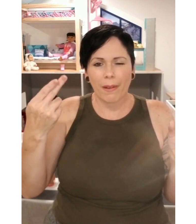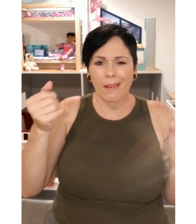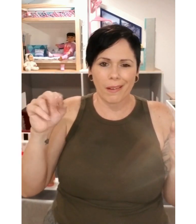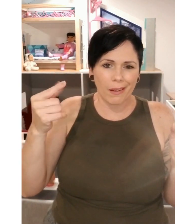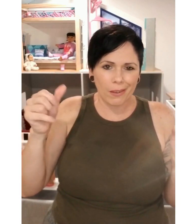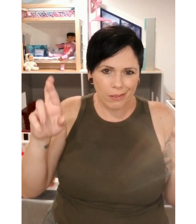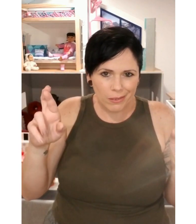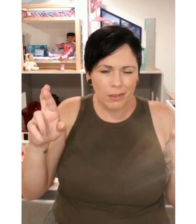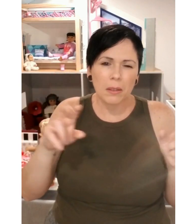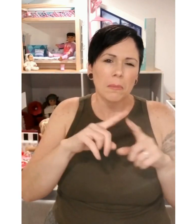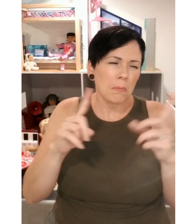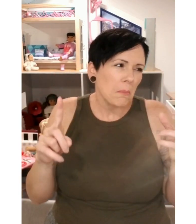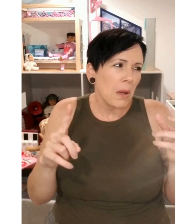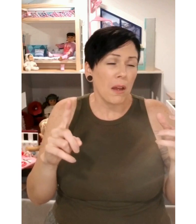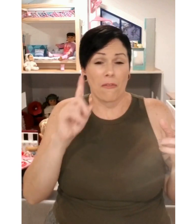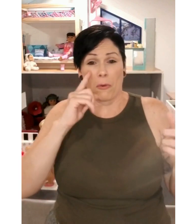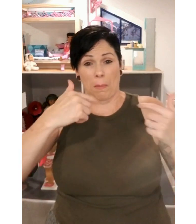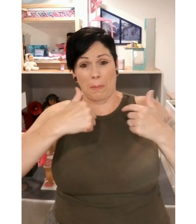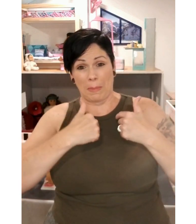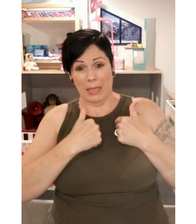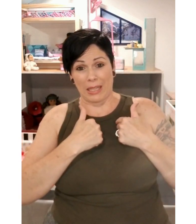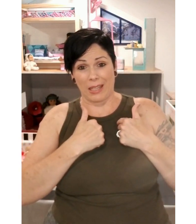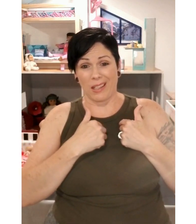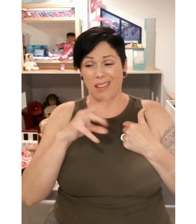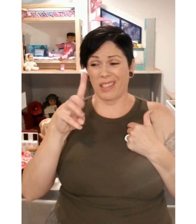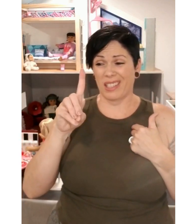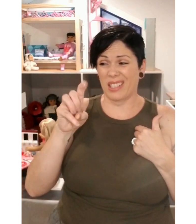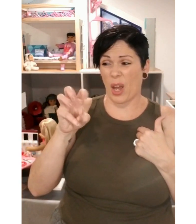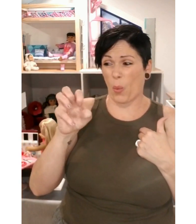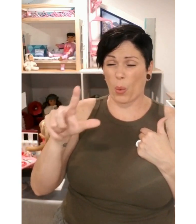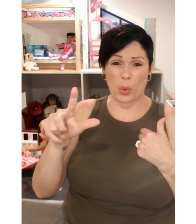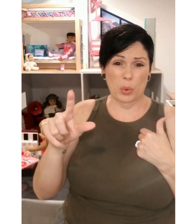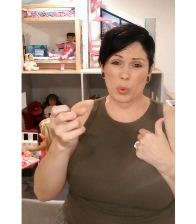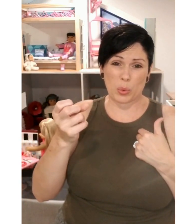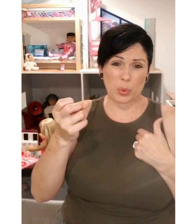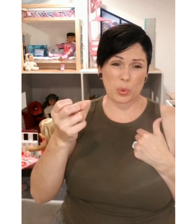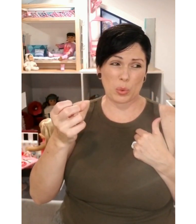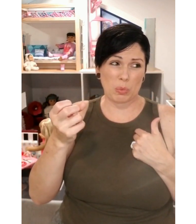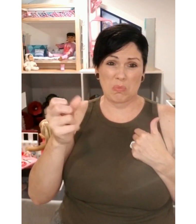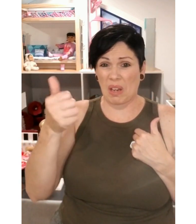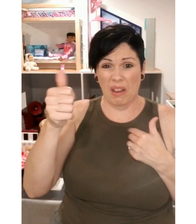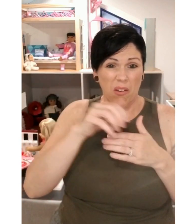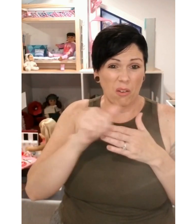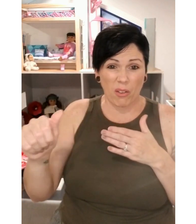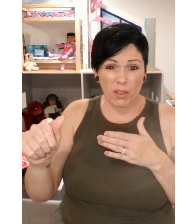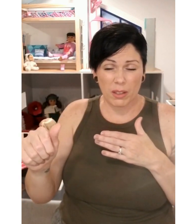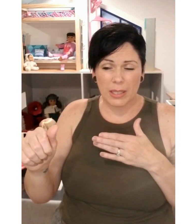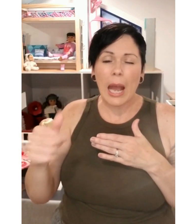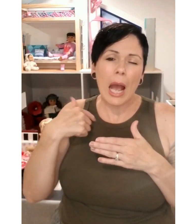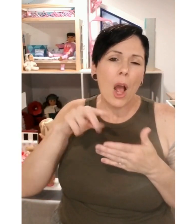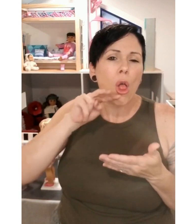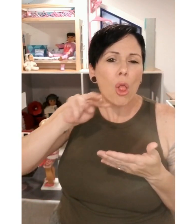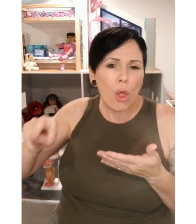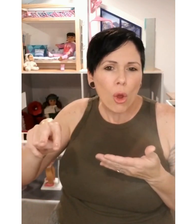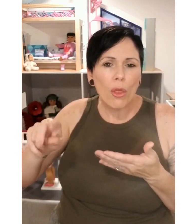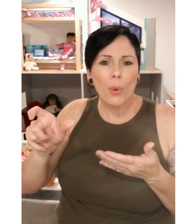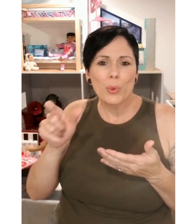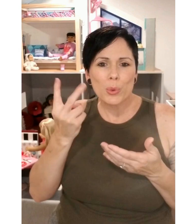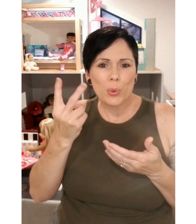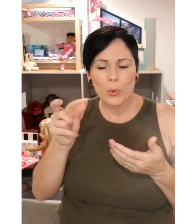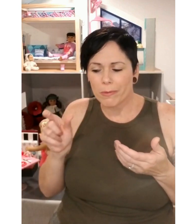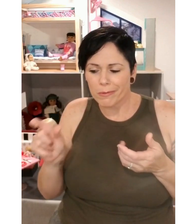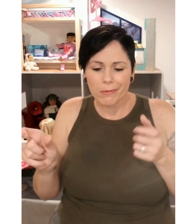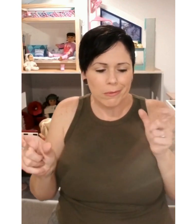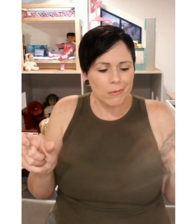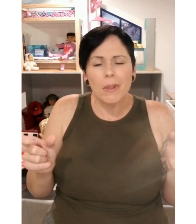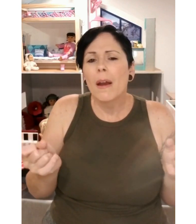buy on your own. I would say this project cost me, the dowels, $10. I did look at the pricing of the sawtooth hangers, and it was like